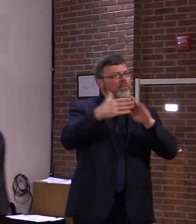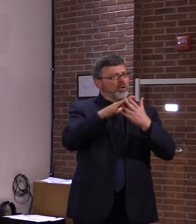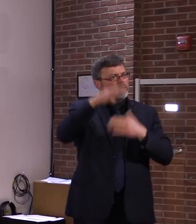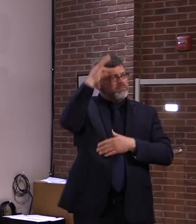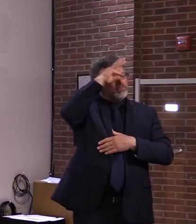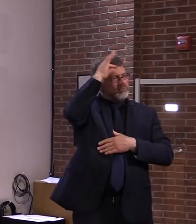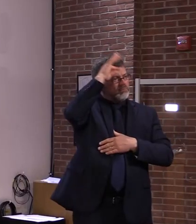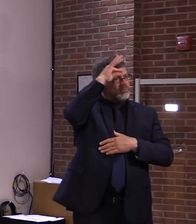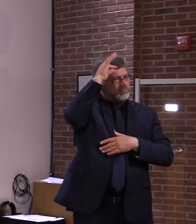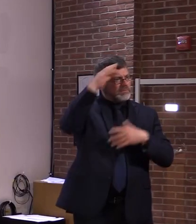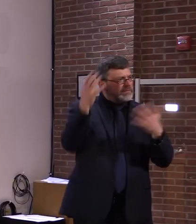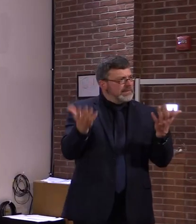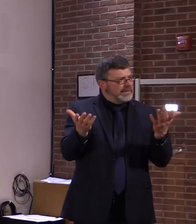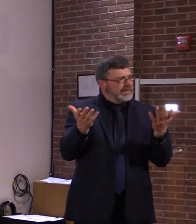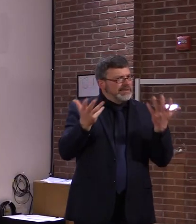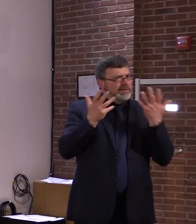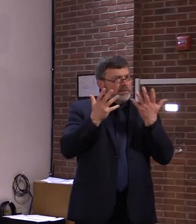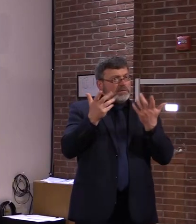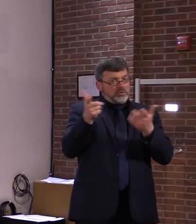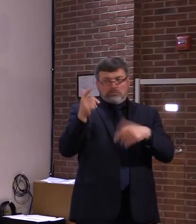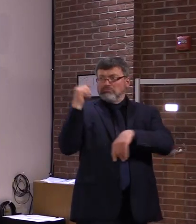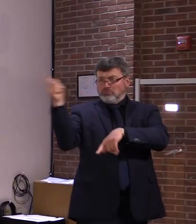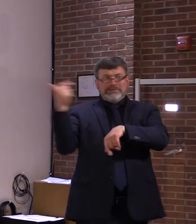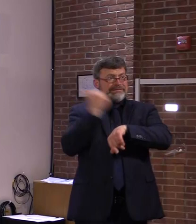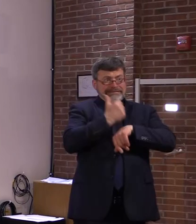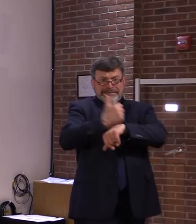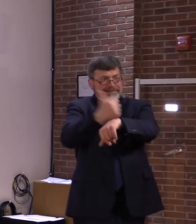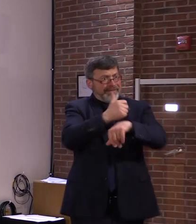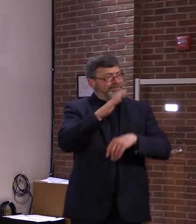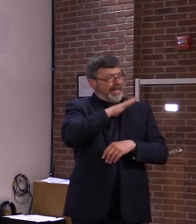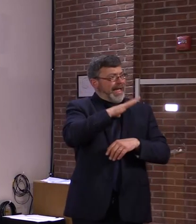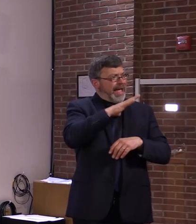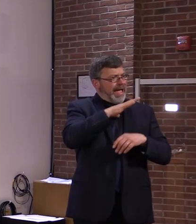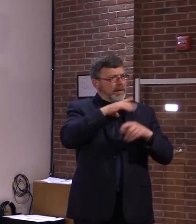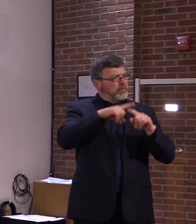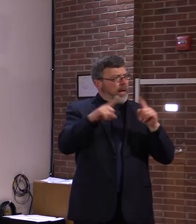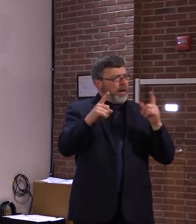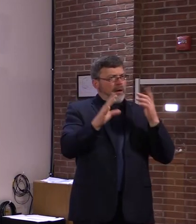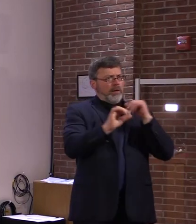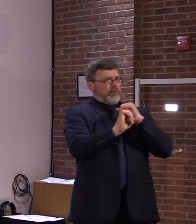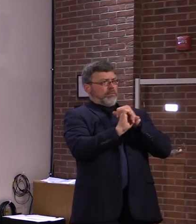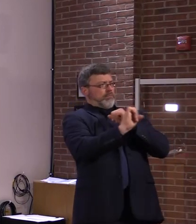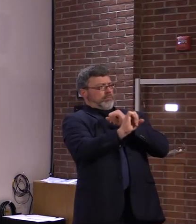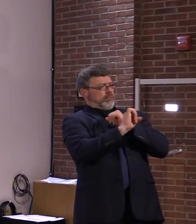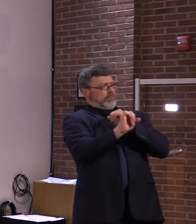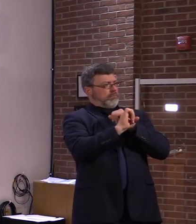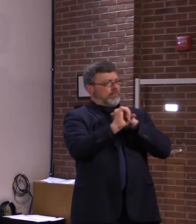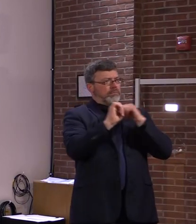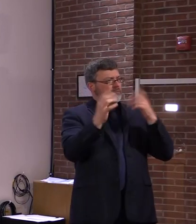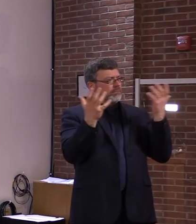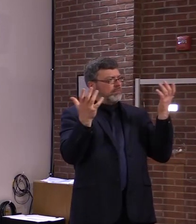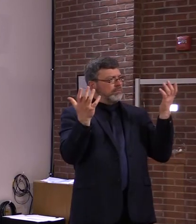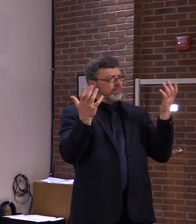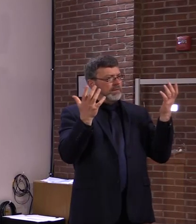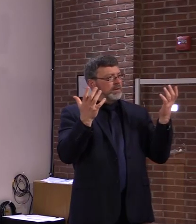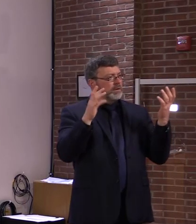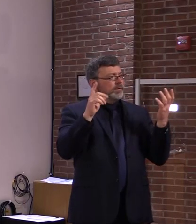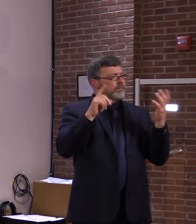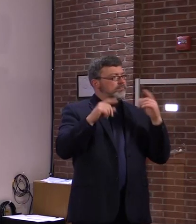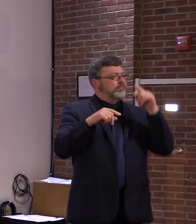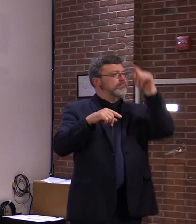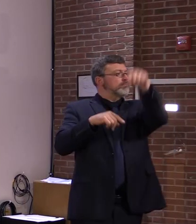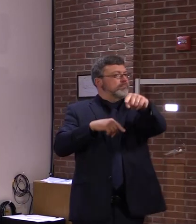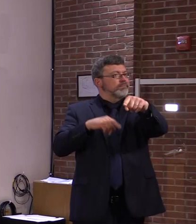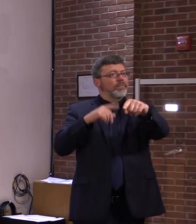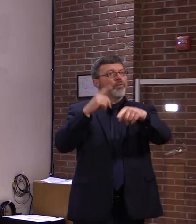community? I don't see today's Wakefield clinic at the Round Barn on the health department website. I did receive text and email